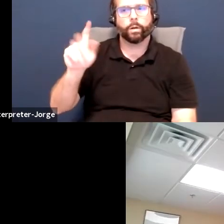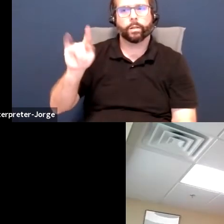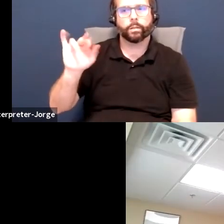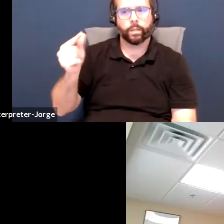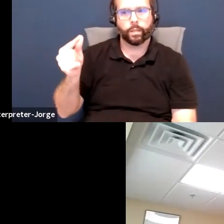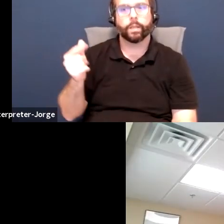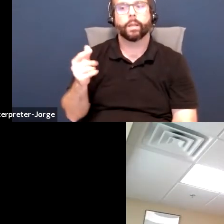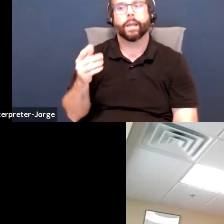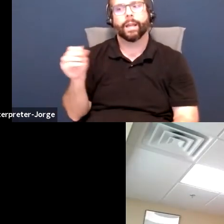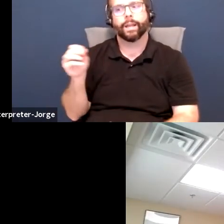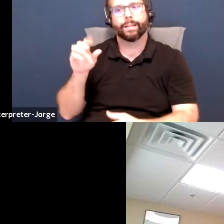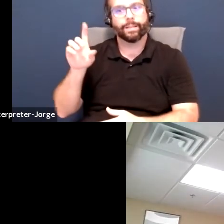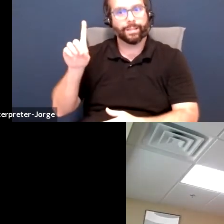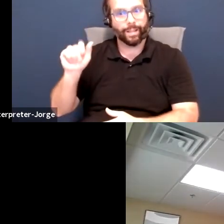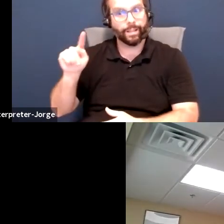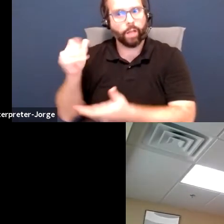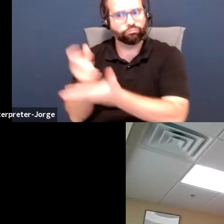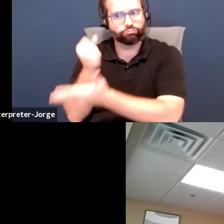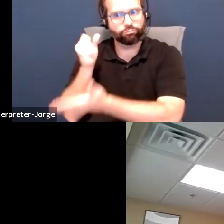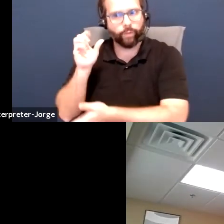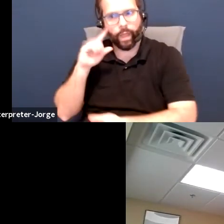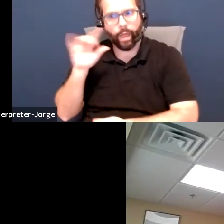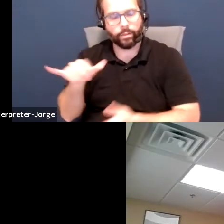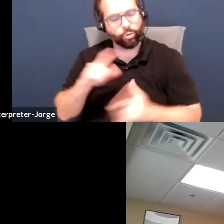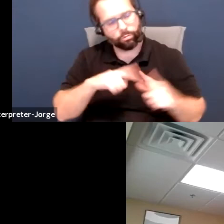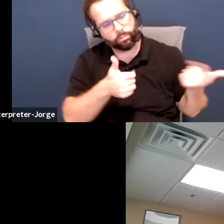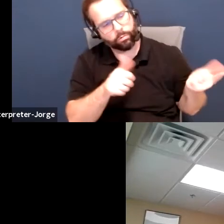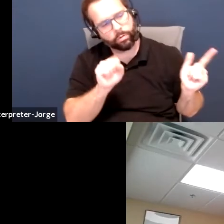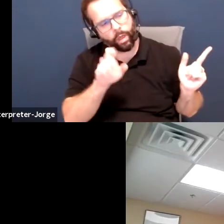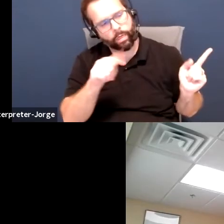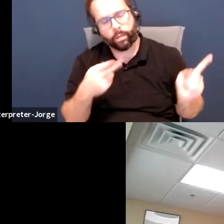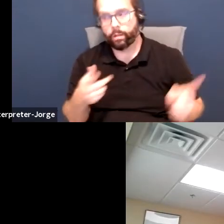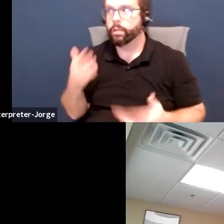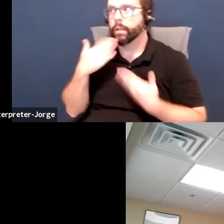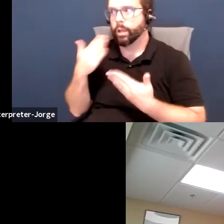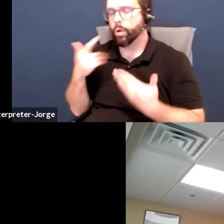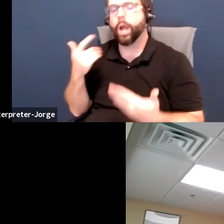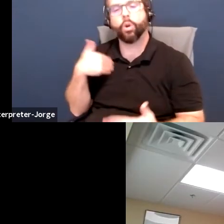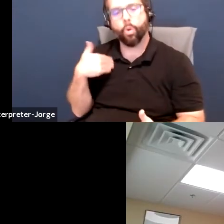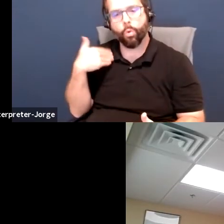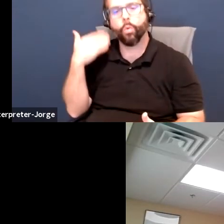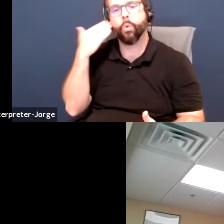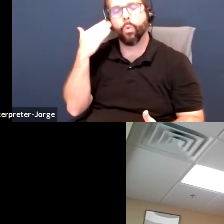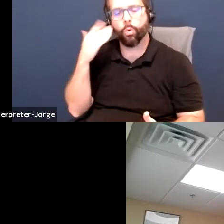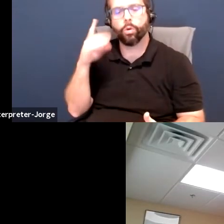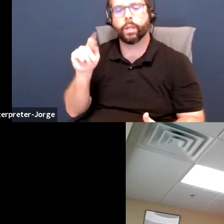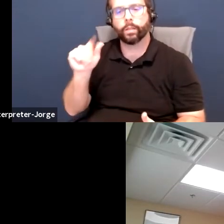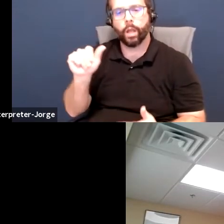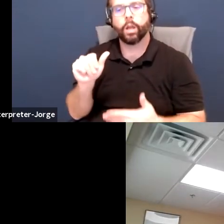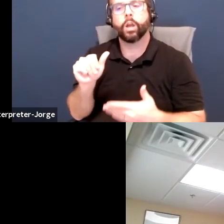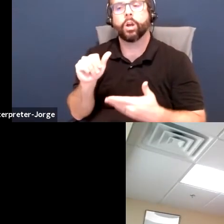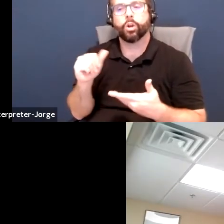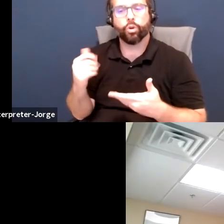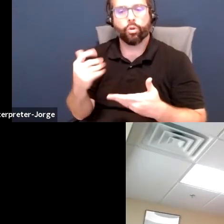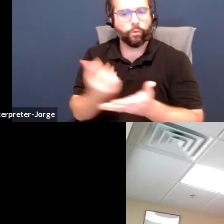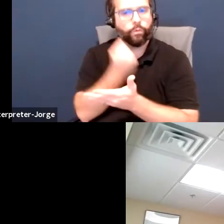Yeah, I totally agree, Patricia. And I know that we've used data for a whole lot of different things. So maybe one thing to show our staff that are working in that program